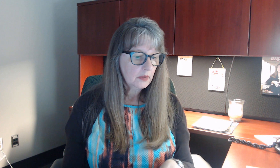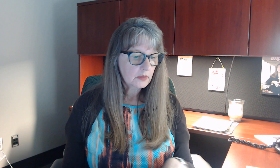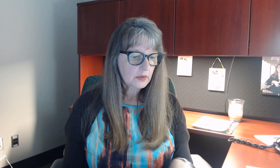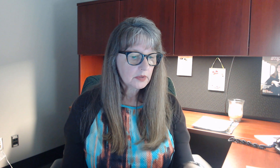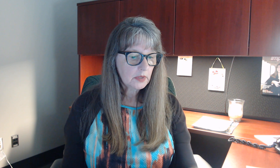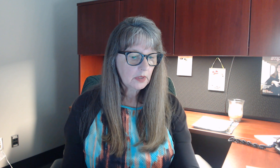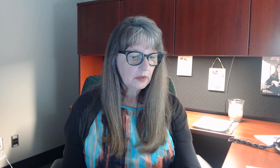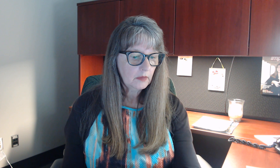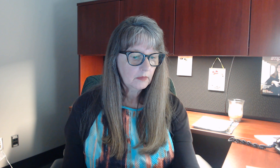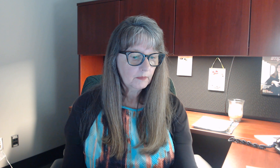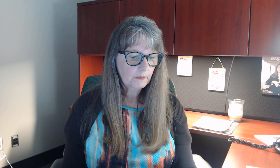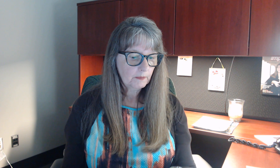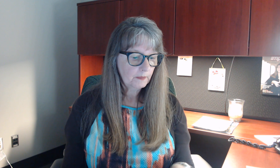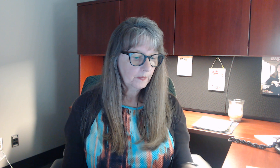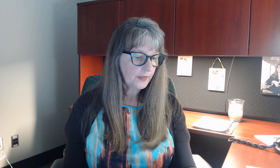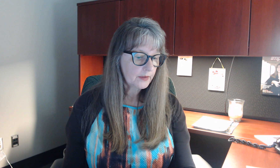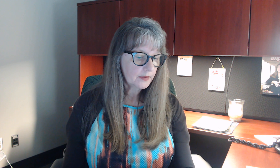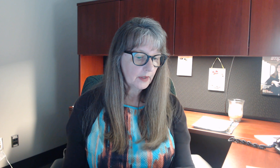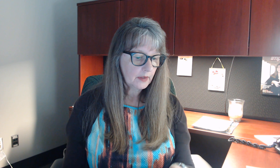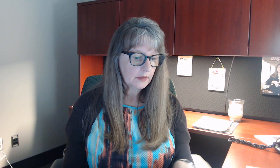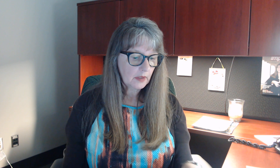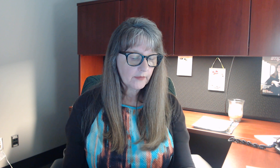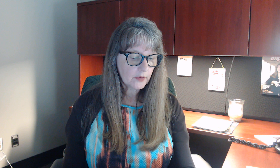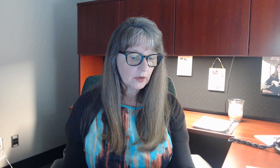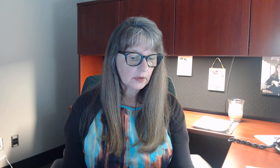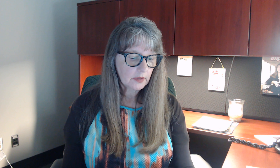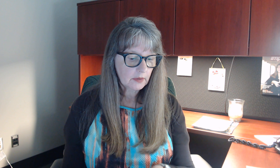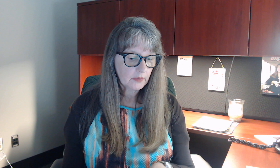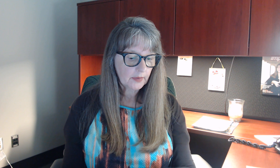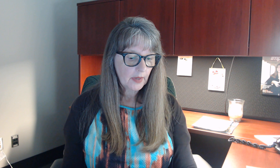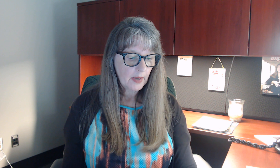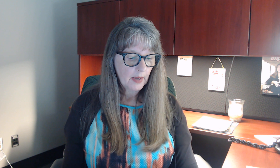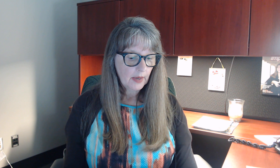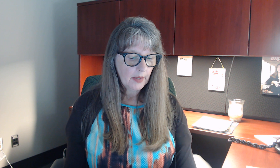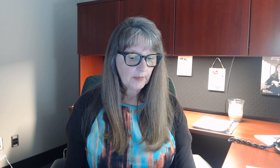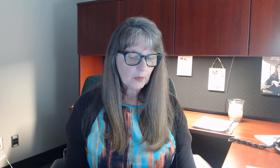Let's see. I cover, okay.